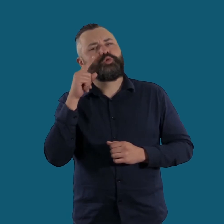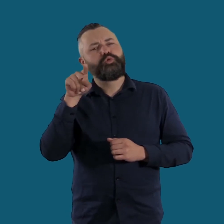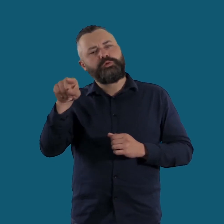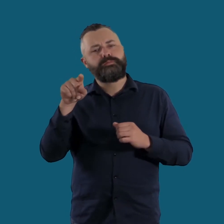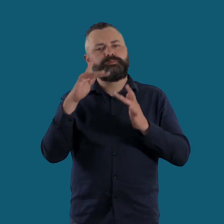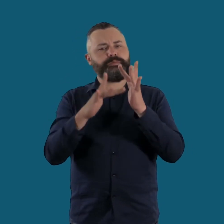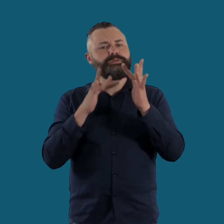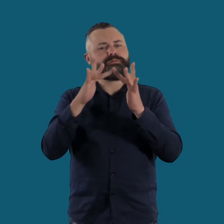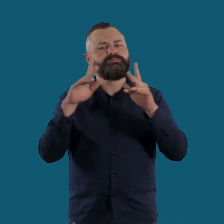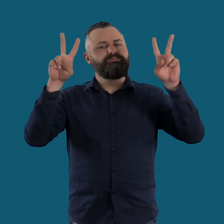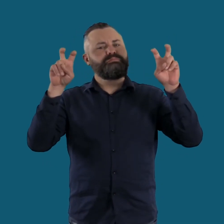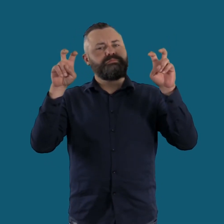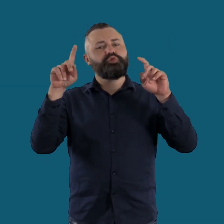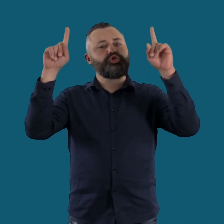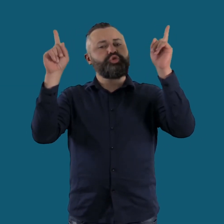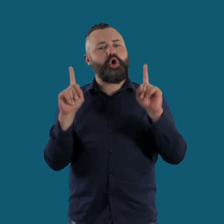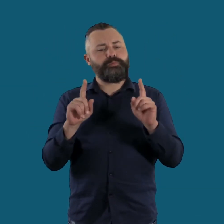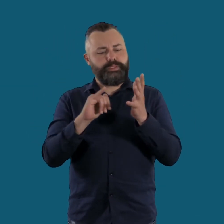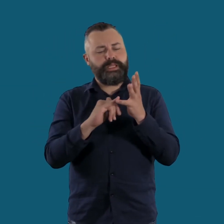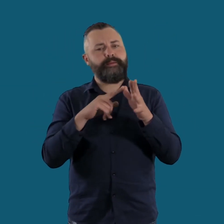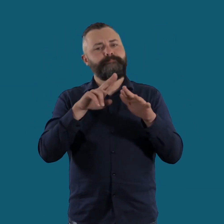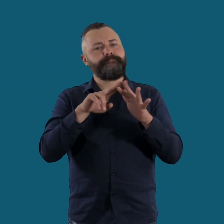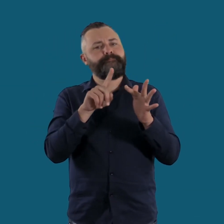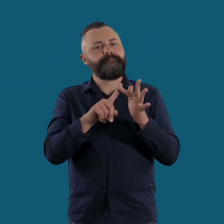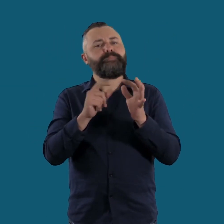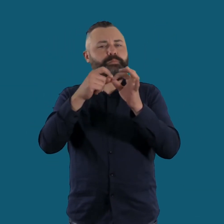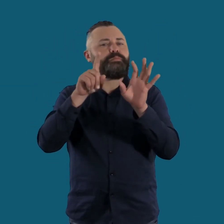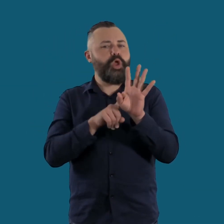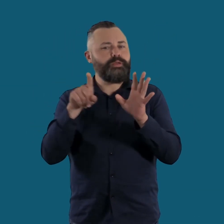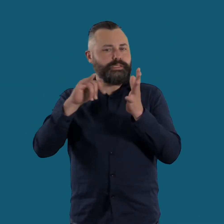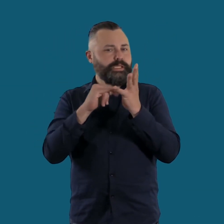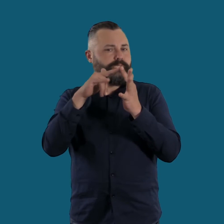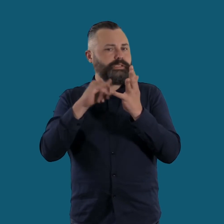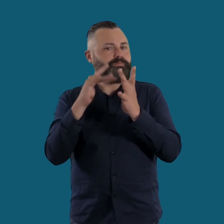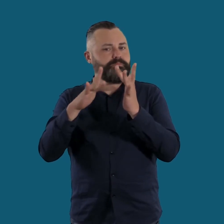However, the State Emergency Service webpage on being storm safe, for example, may be helpful.